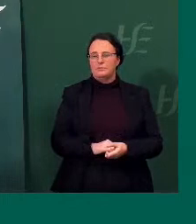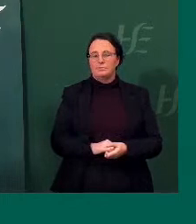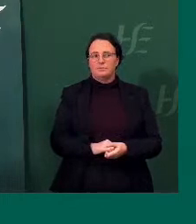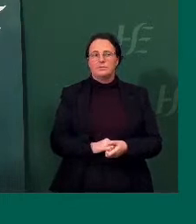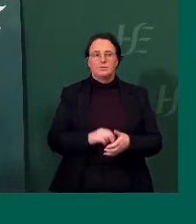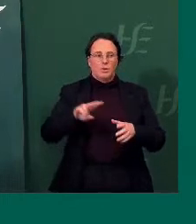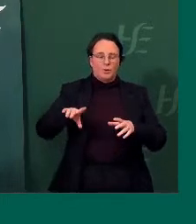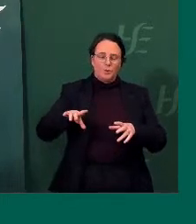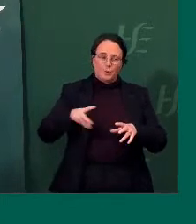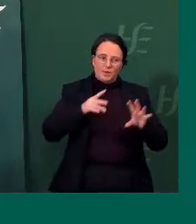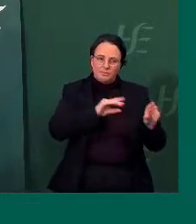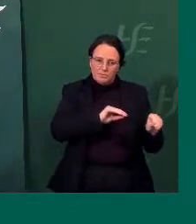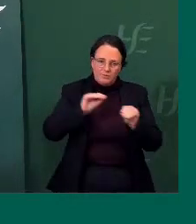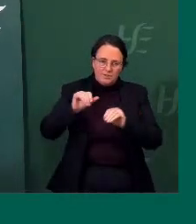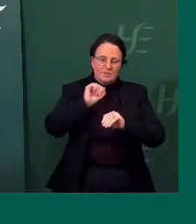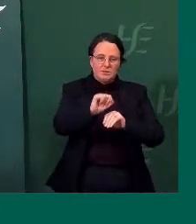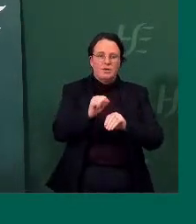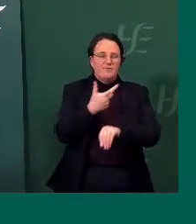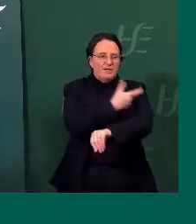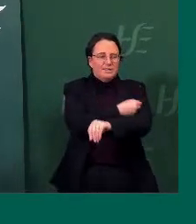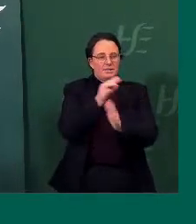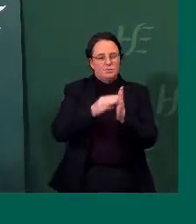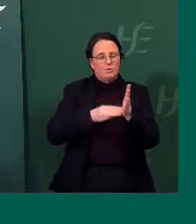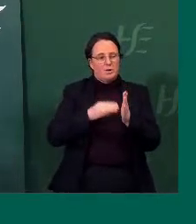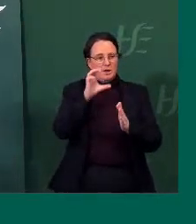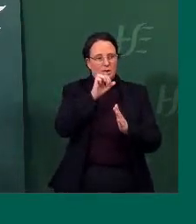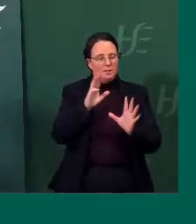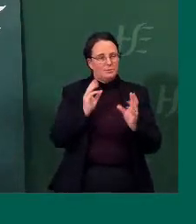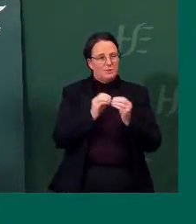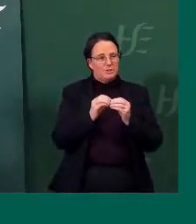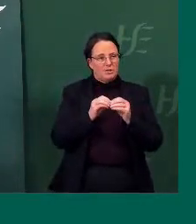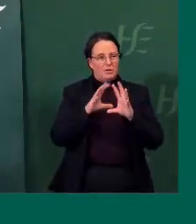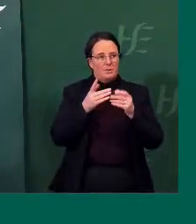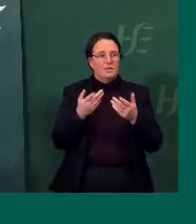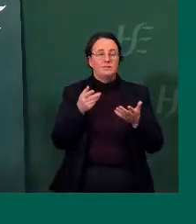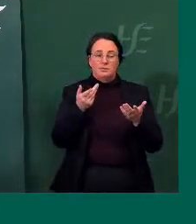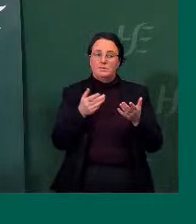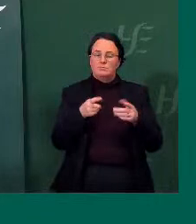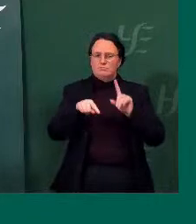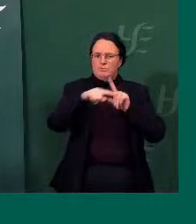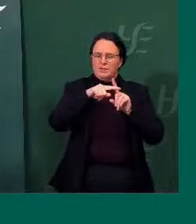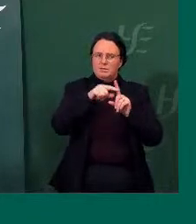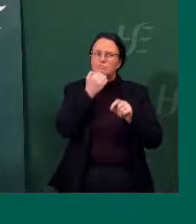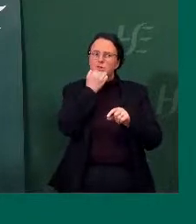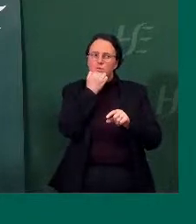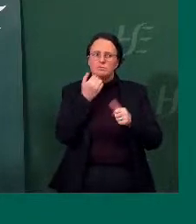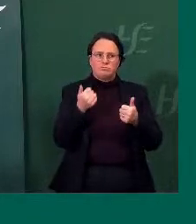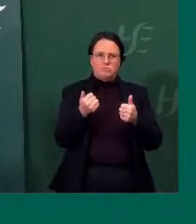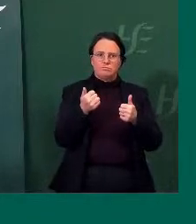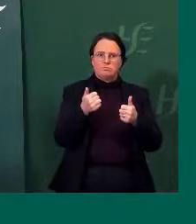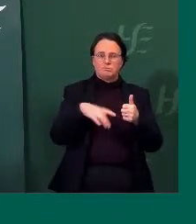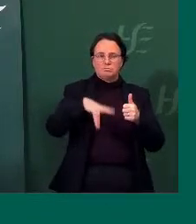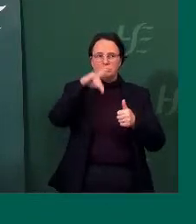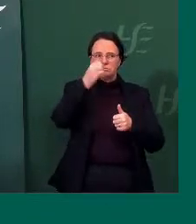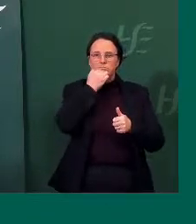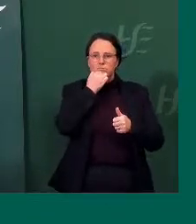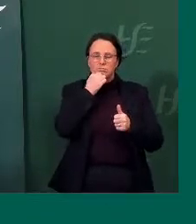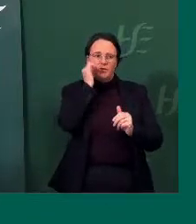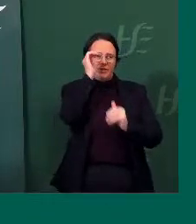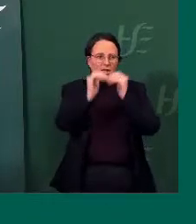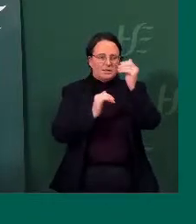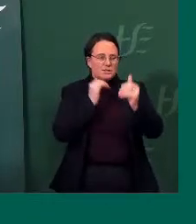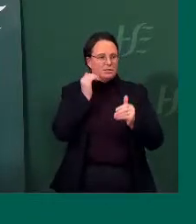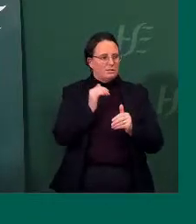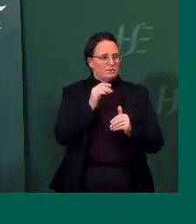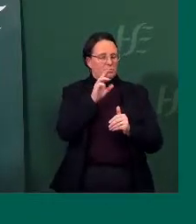Just moving on then to our vaccination programme, Colin has referred to the overall uptake, which you can see has been really positive around just the adult population there again. Paul